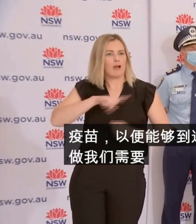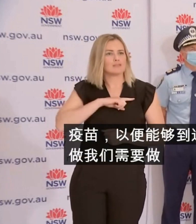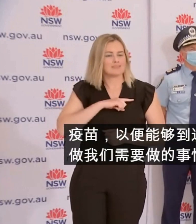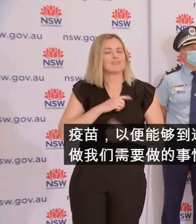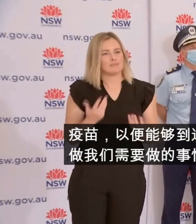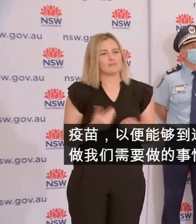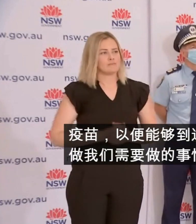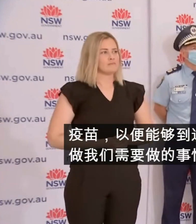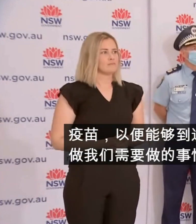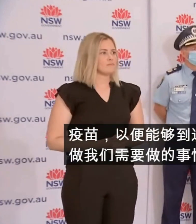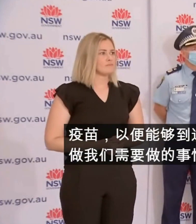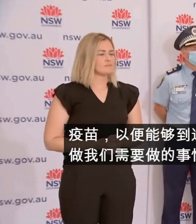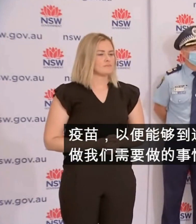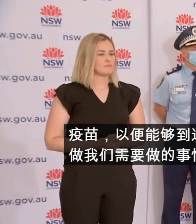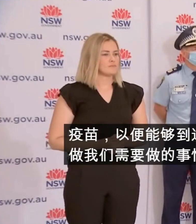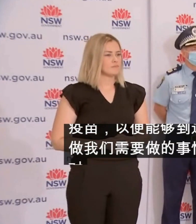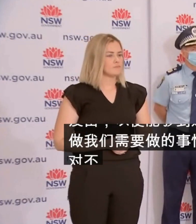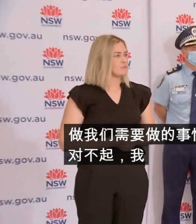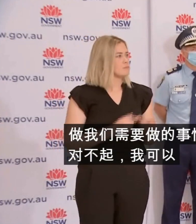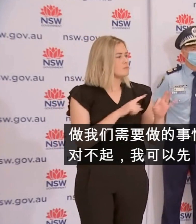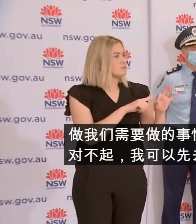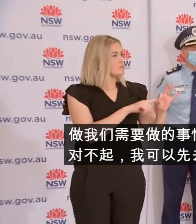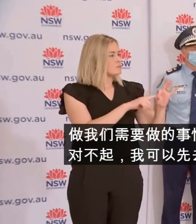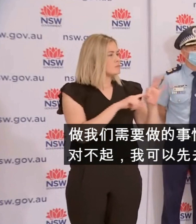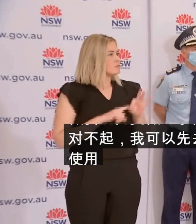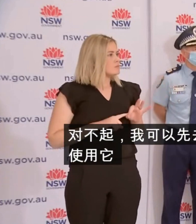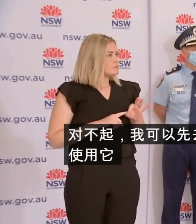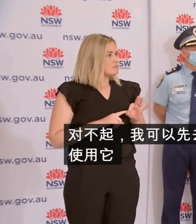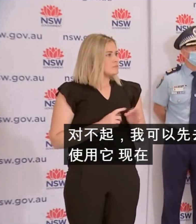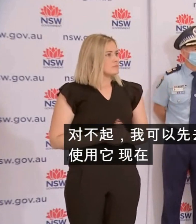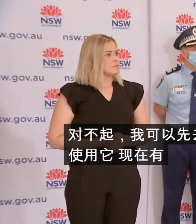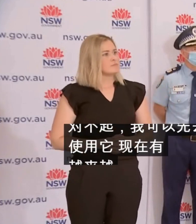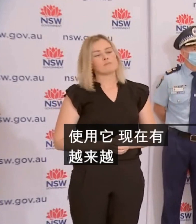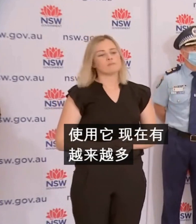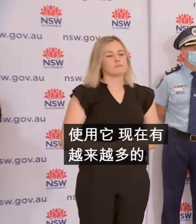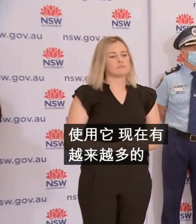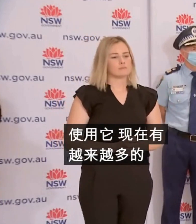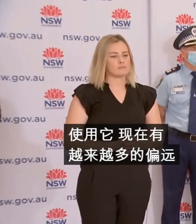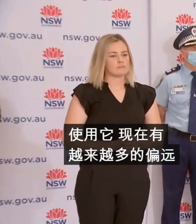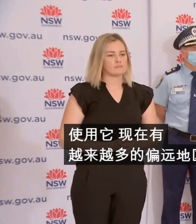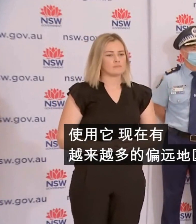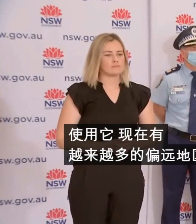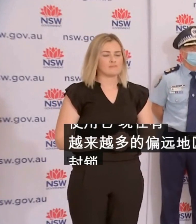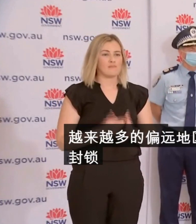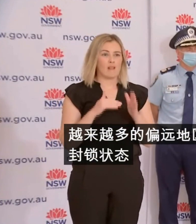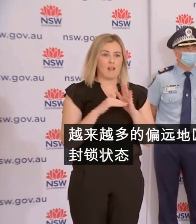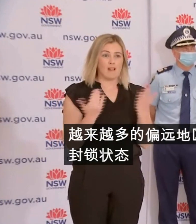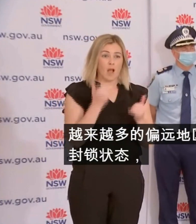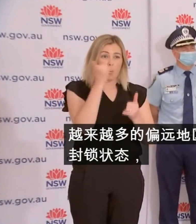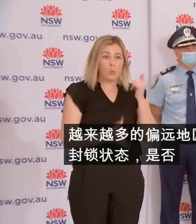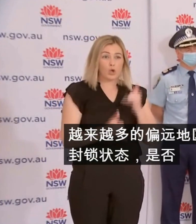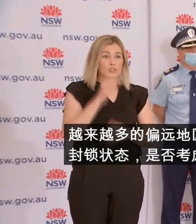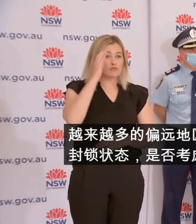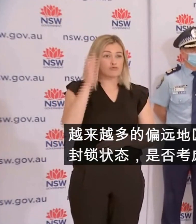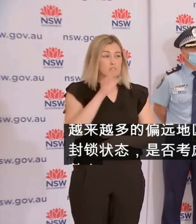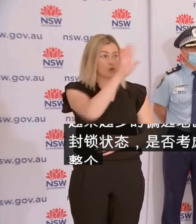there and do what we need to do. Given you've got what you've got... sorry, can I go to Clinton first and then you? Is that all right? Given you've got more and more regional areas now moving into lockdown, is